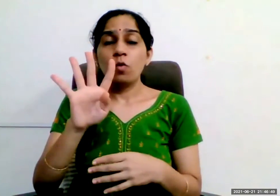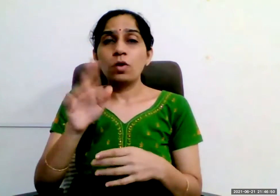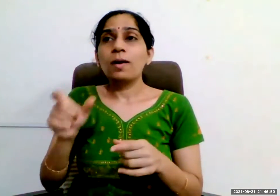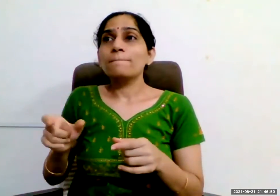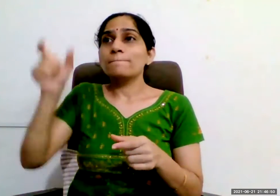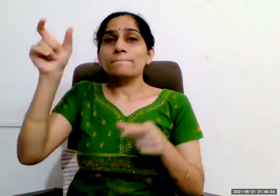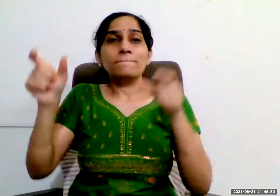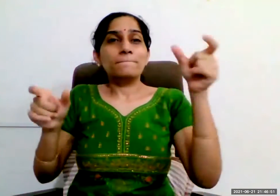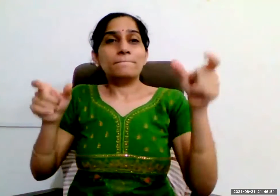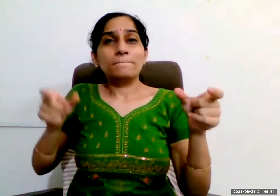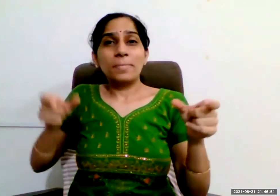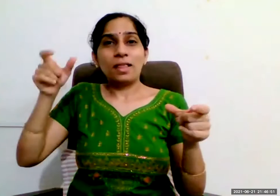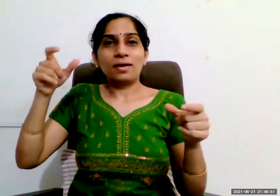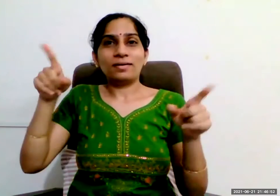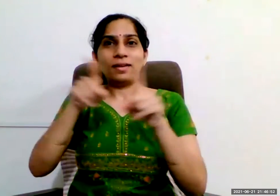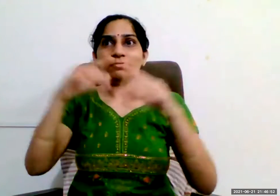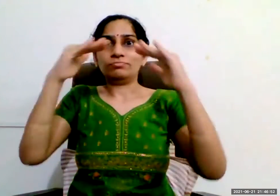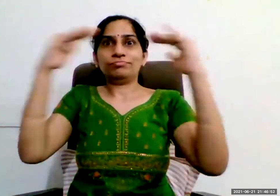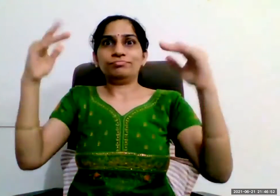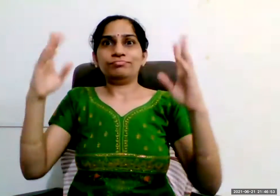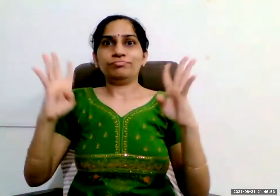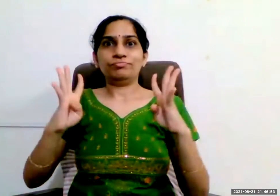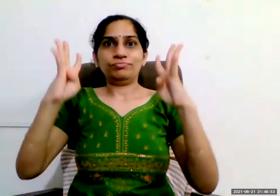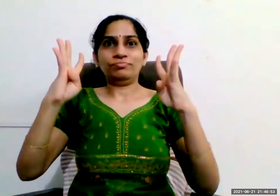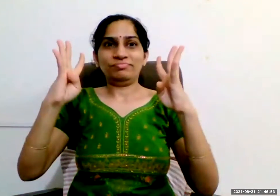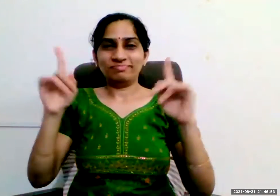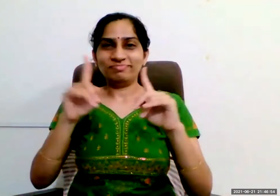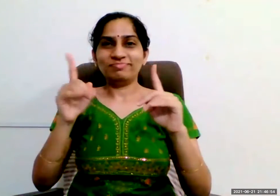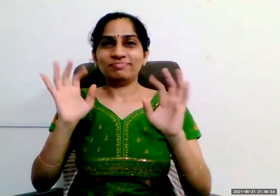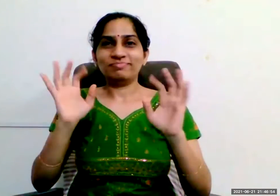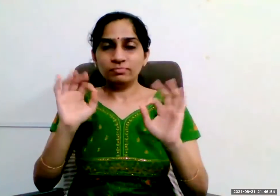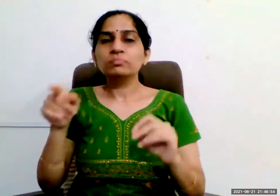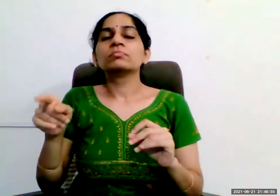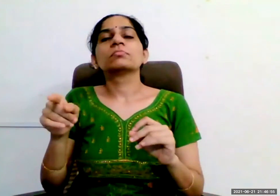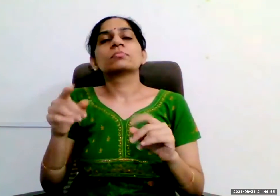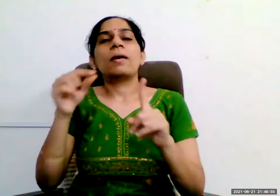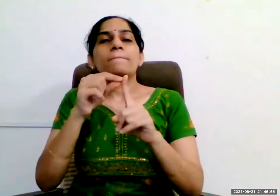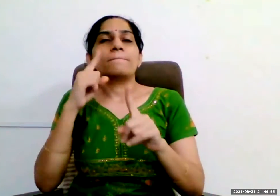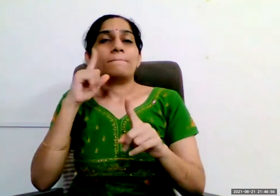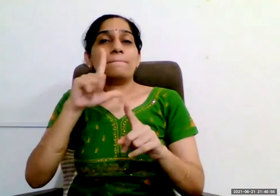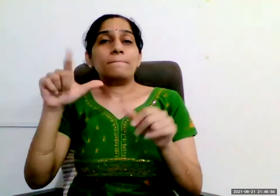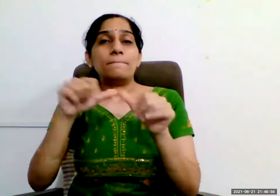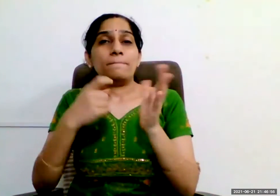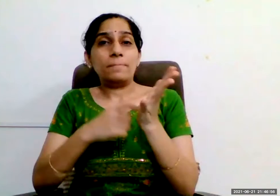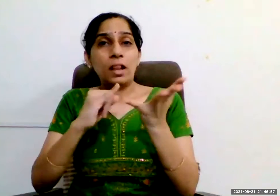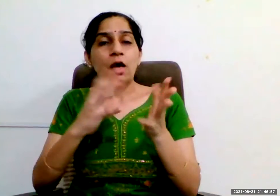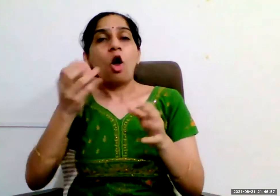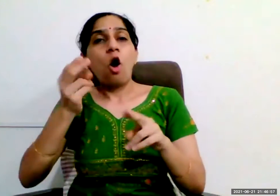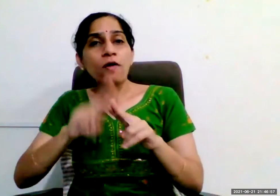So for the time being, we must remember that these four regulative principles is what actually, as